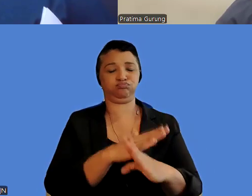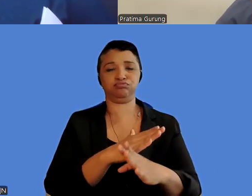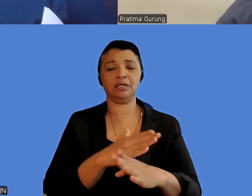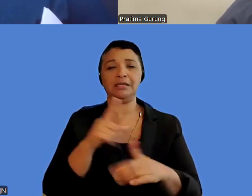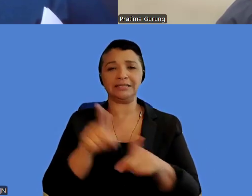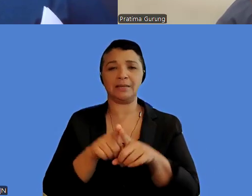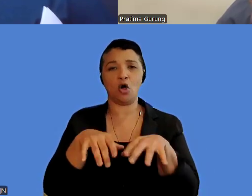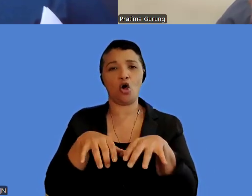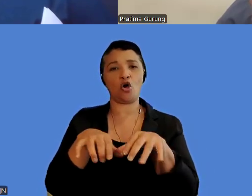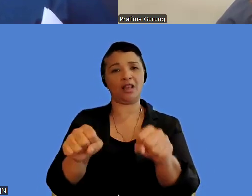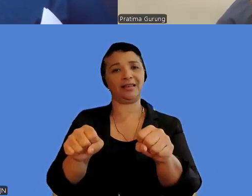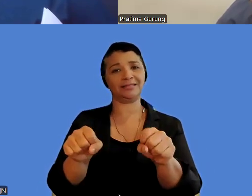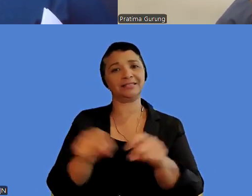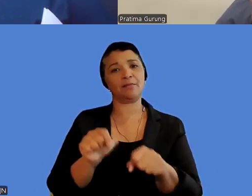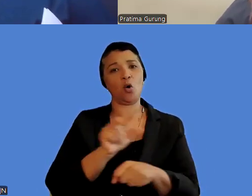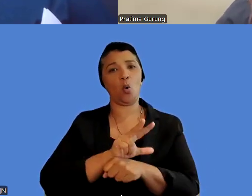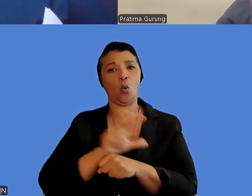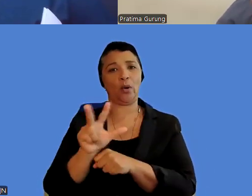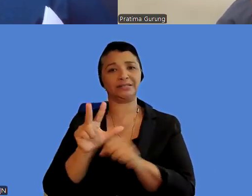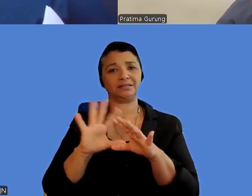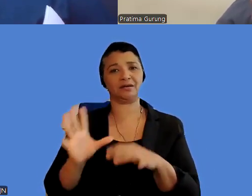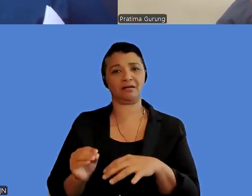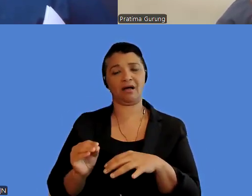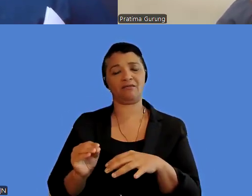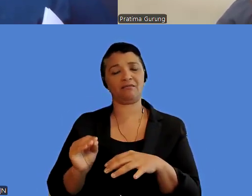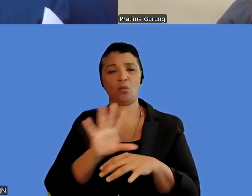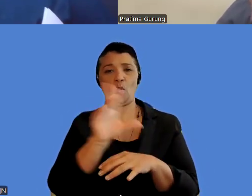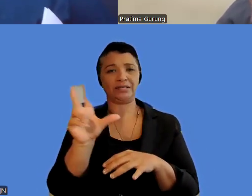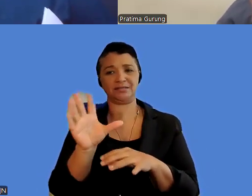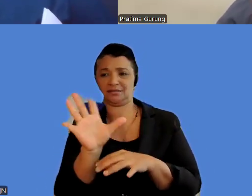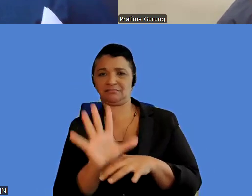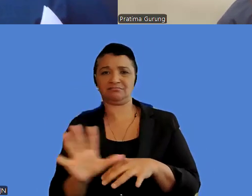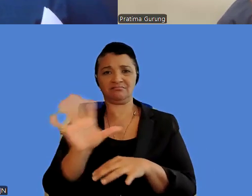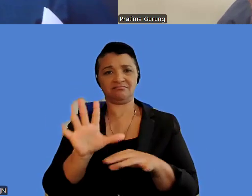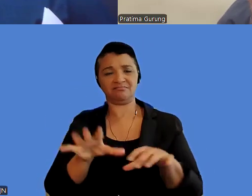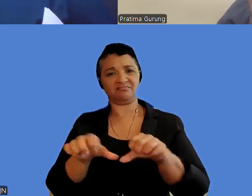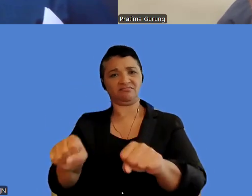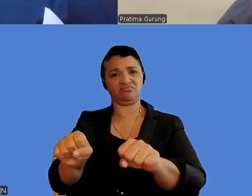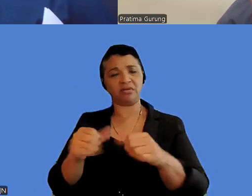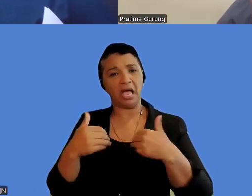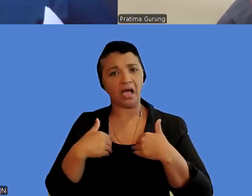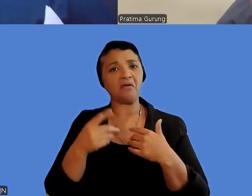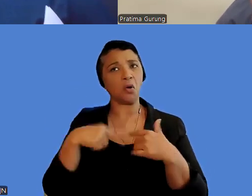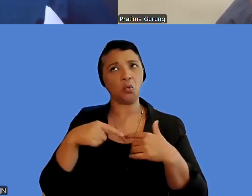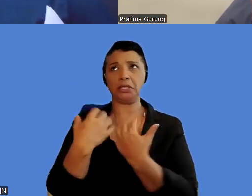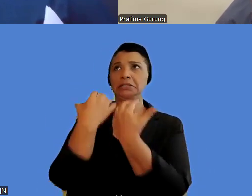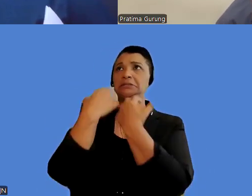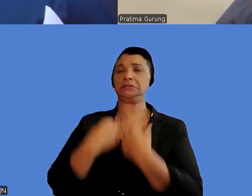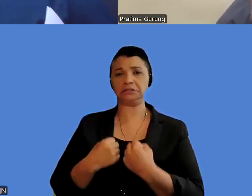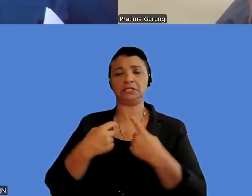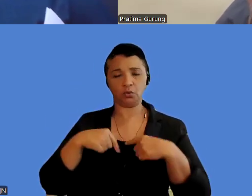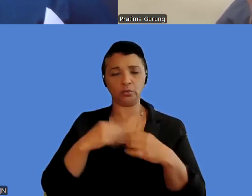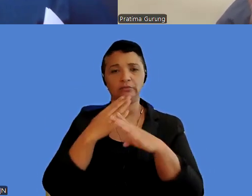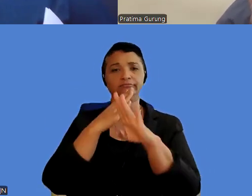colonized and westernized values and principles that we face as indigenous people with